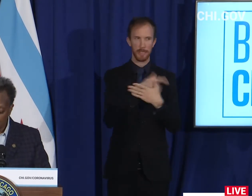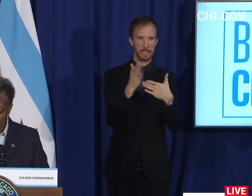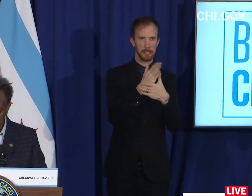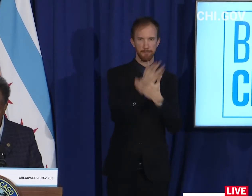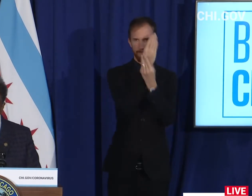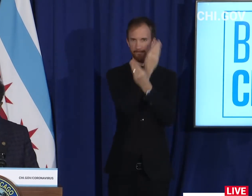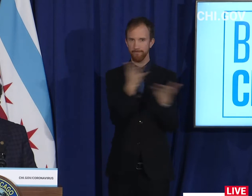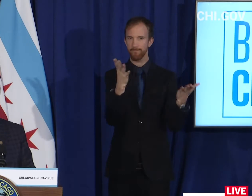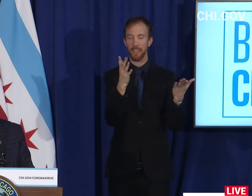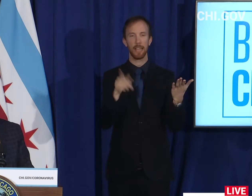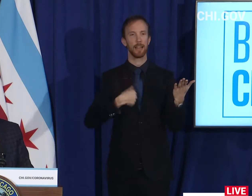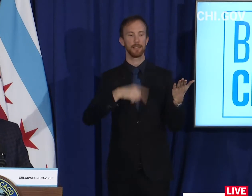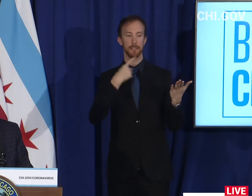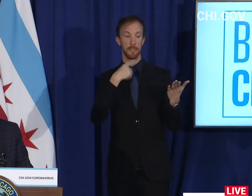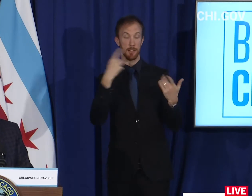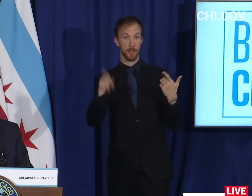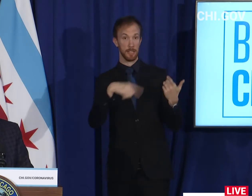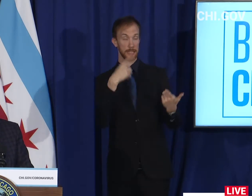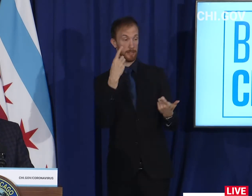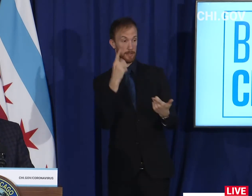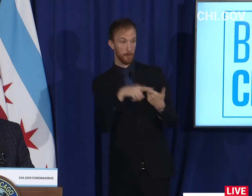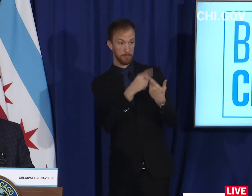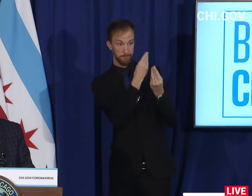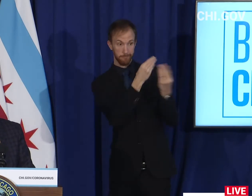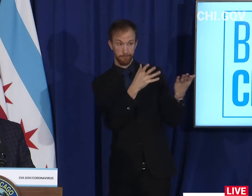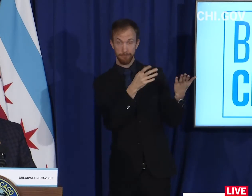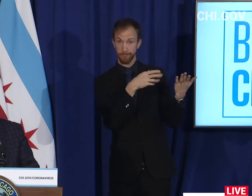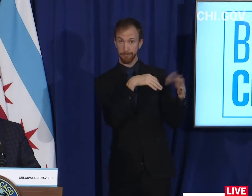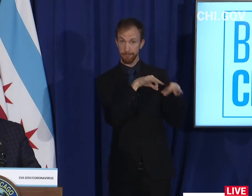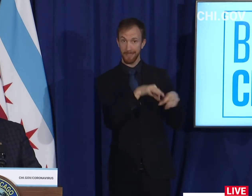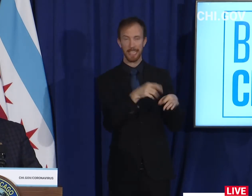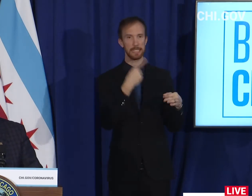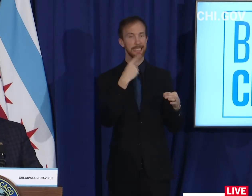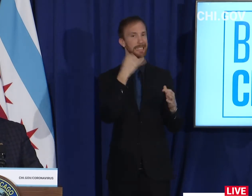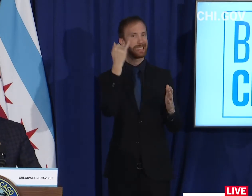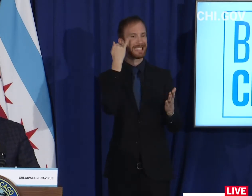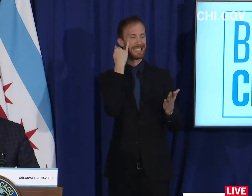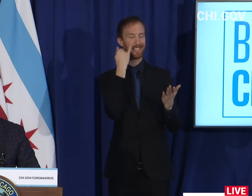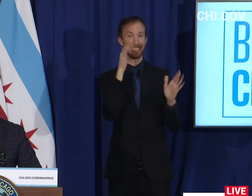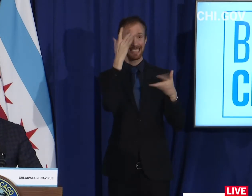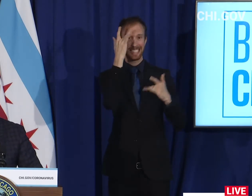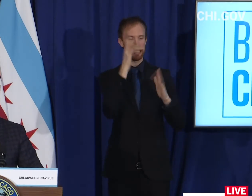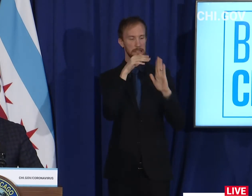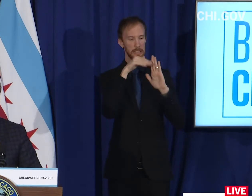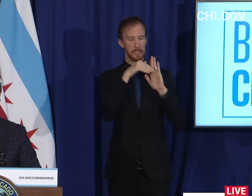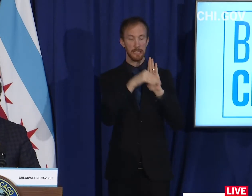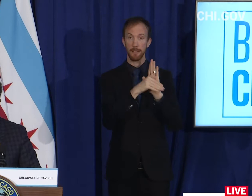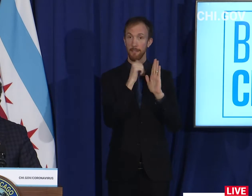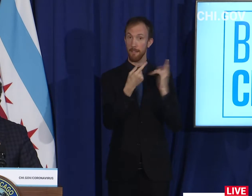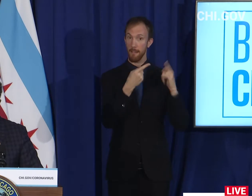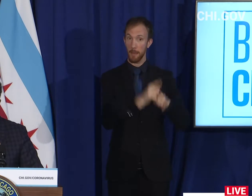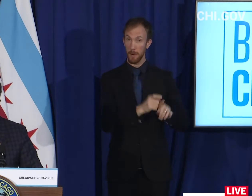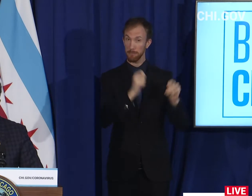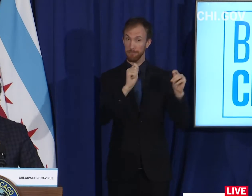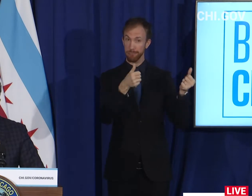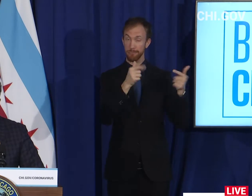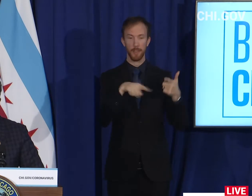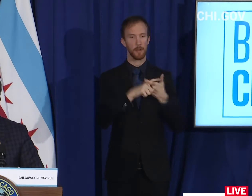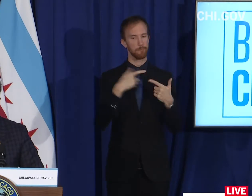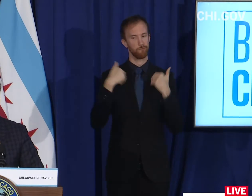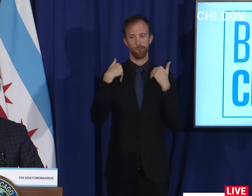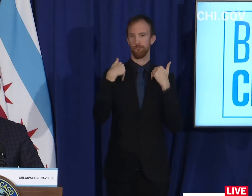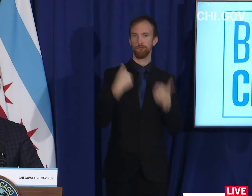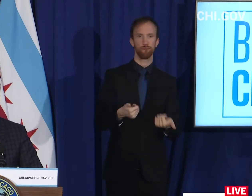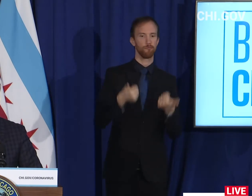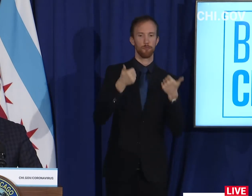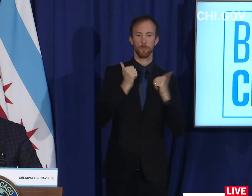data, I said that if we don't see a dramatic turnaround, and soon, then we would not hesitate to take the steps necessary to keep